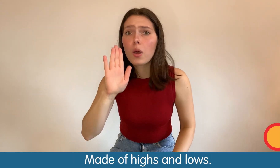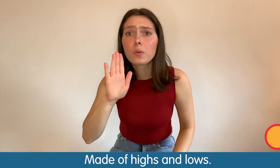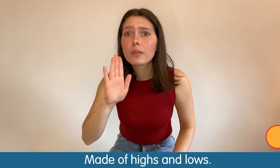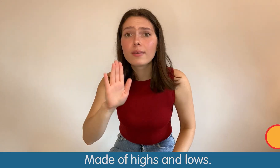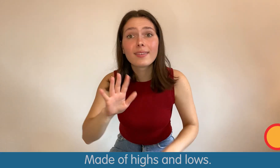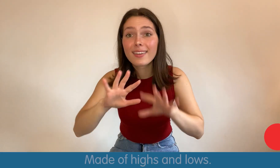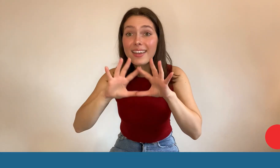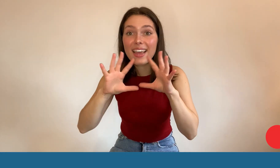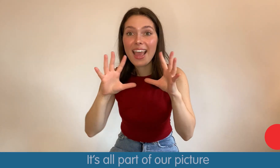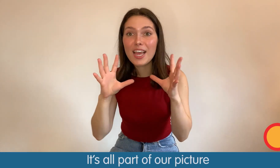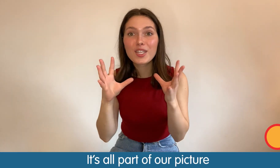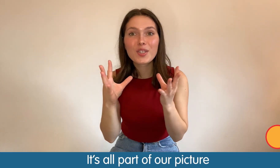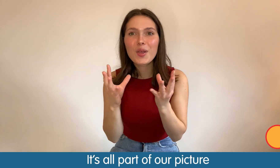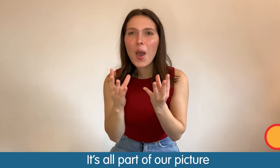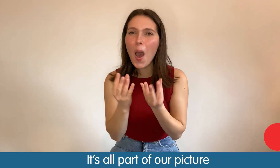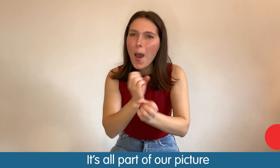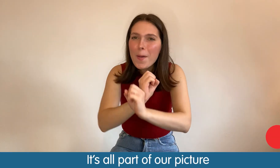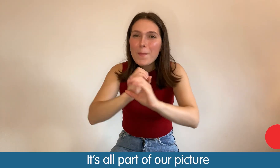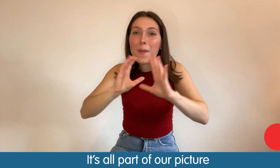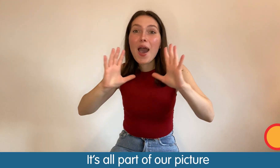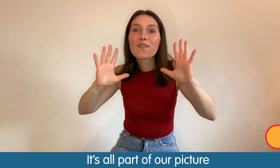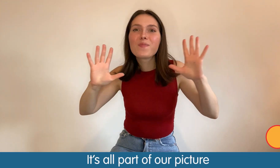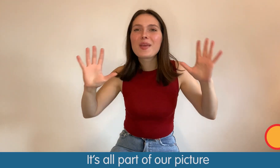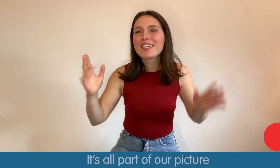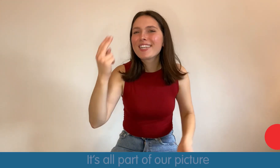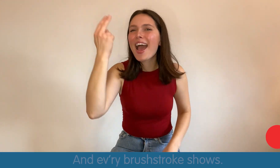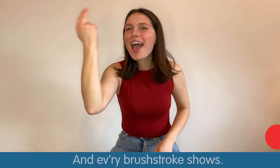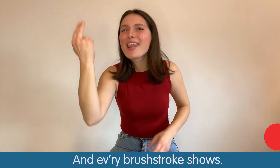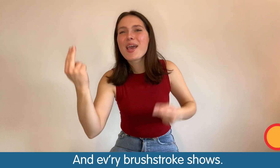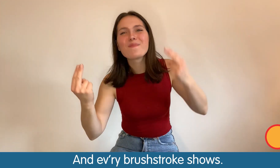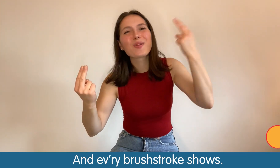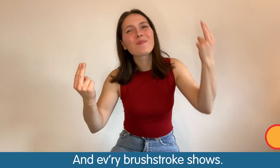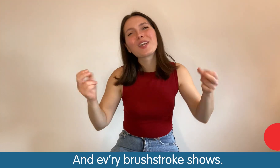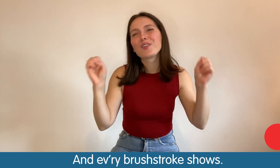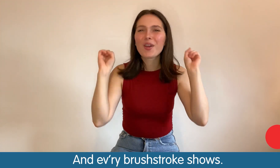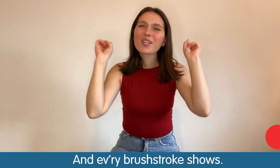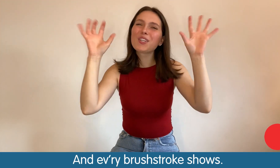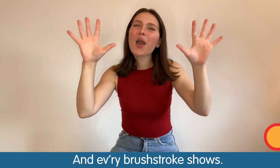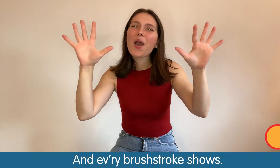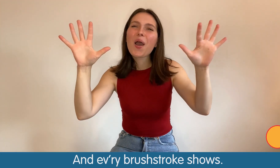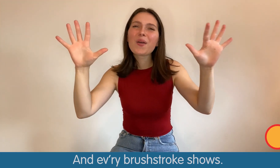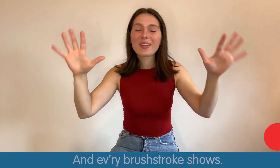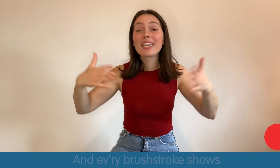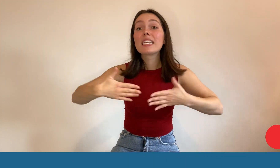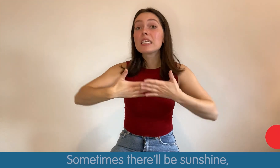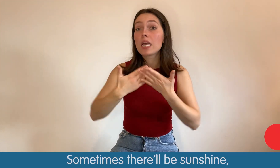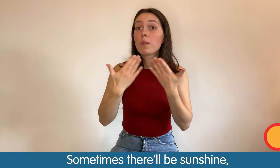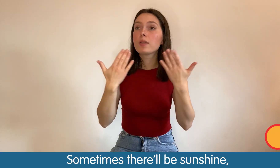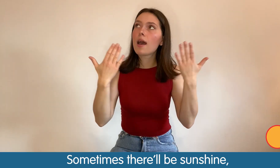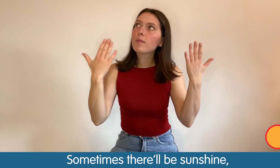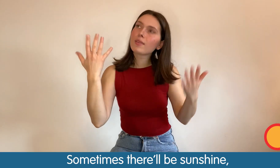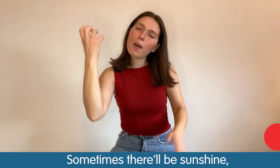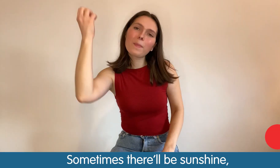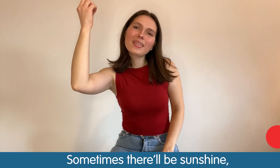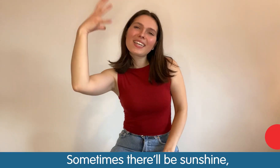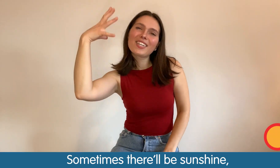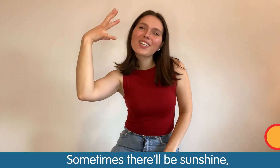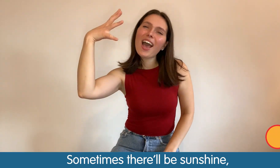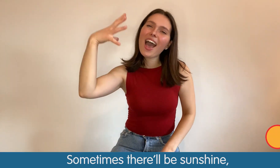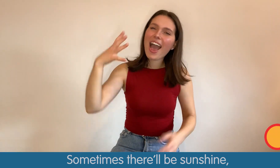lows. It's all part of our picture, and every brushstroke shows. Sometimes there'll be